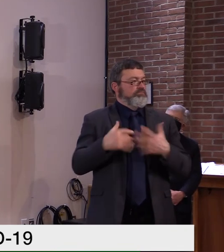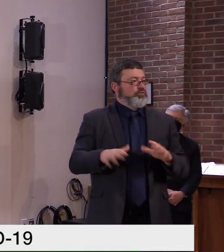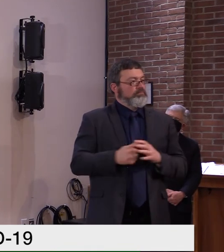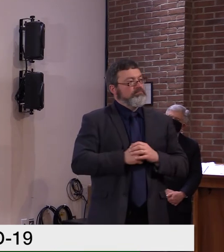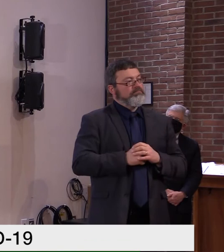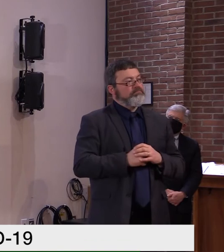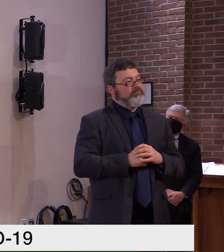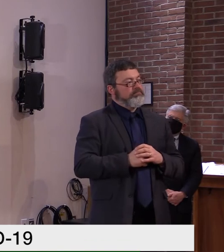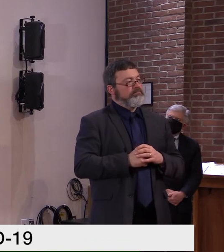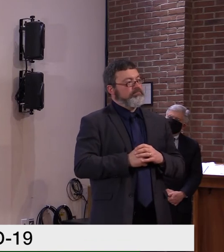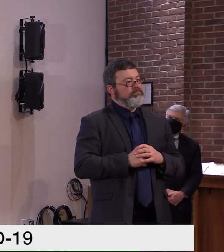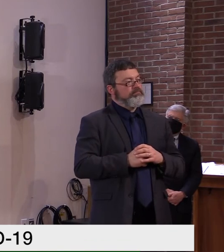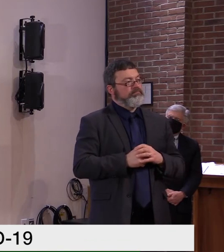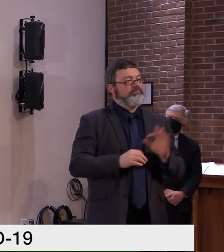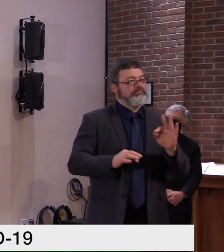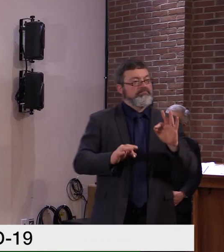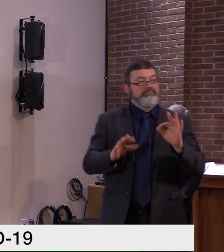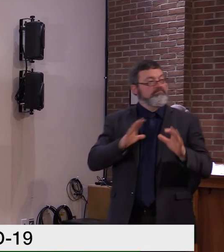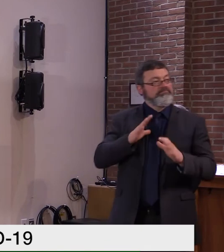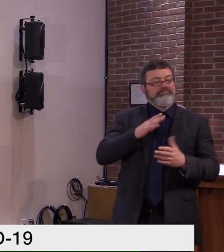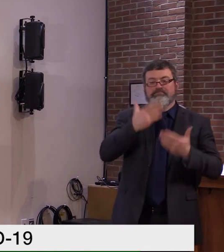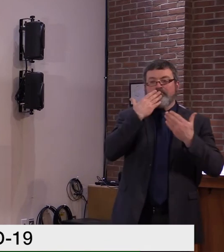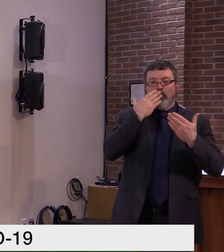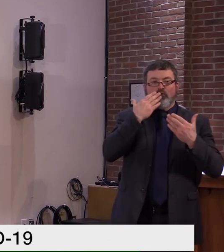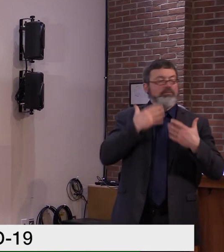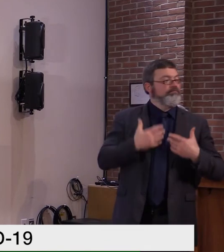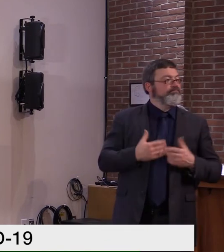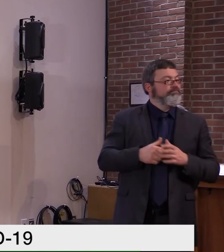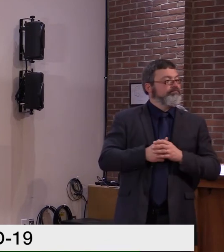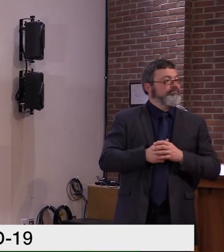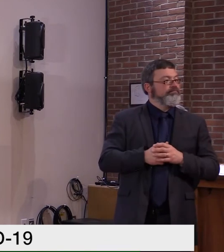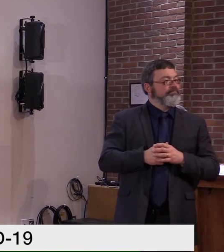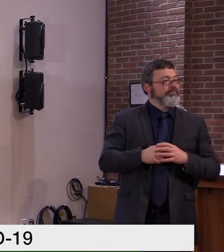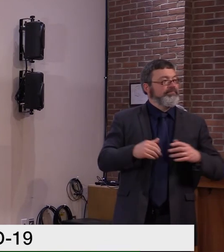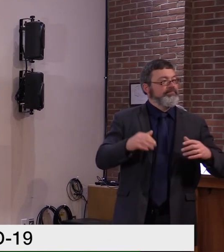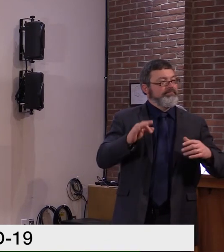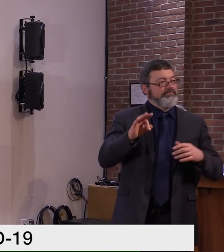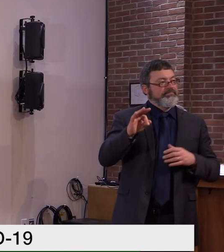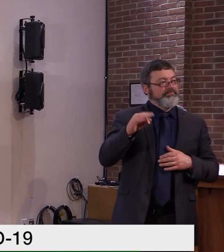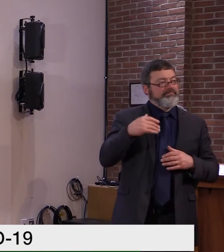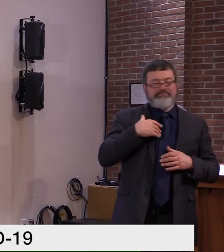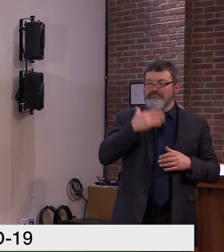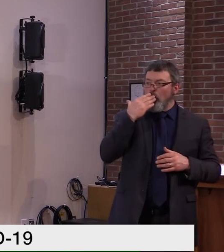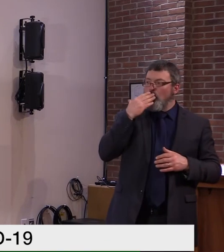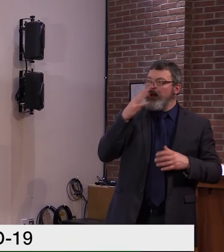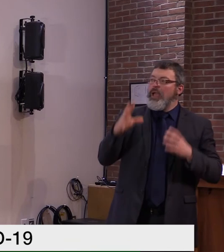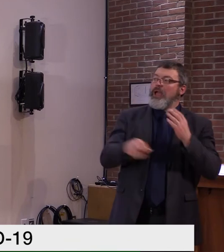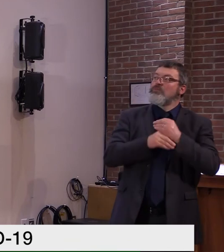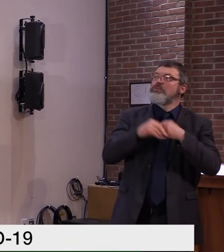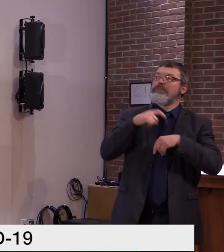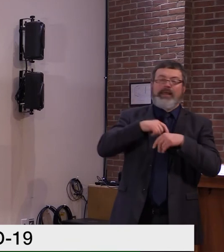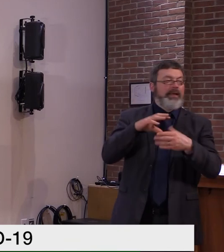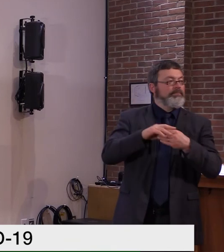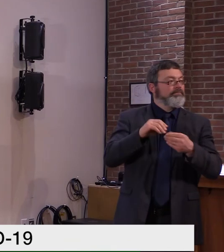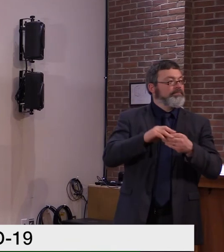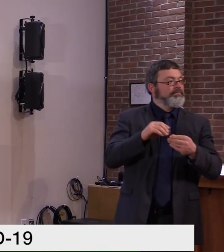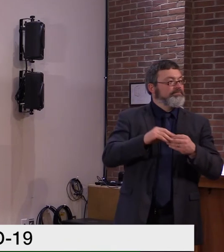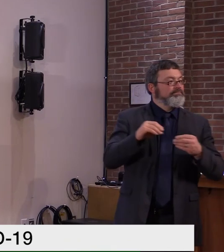Thank you. That's it for me, and I appreciate the extra time. I know with the updated cases, people are really wanting to know a lot more. Thank